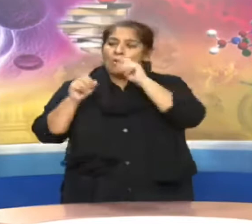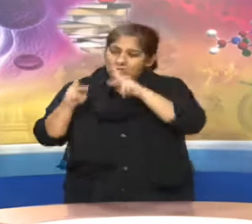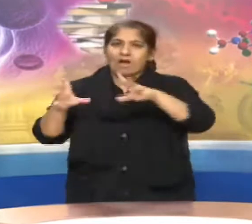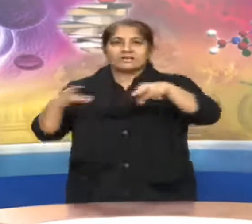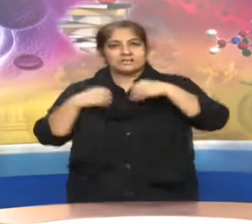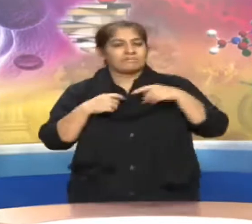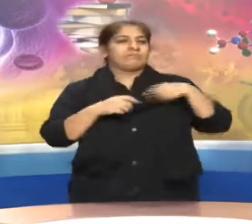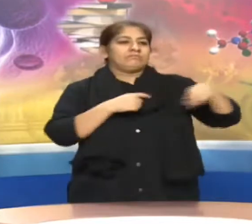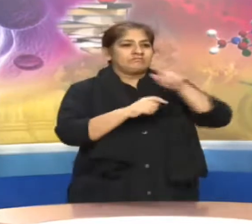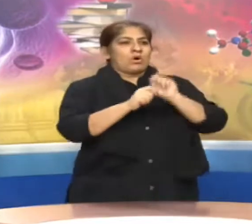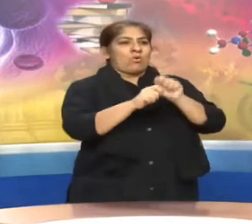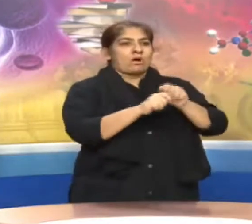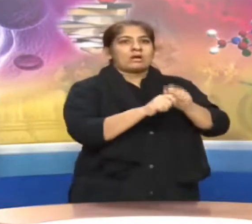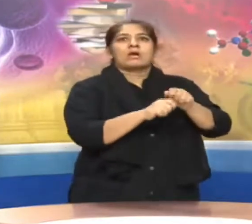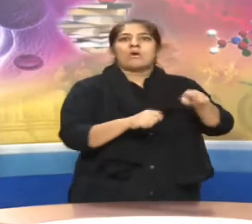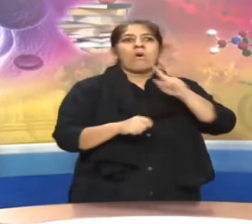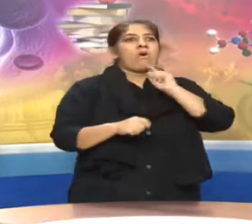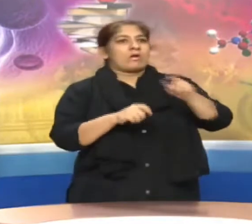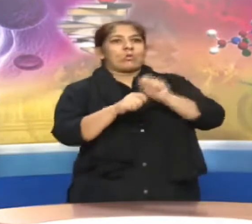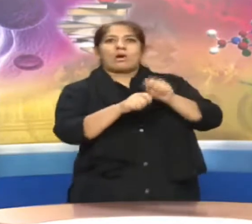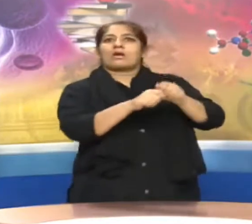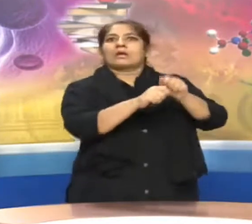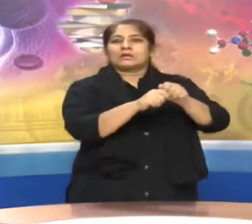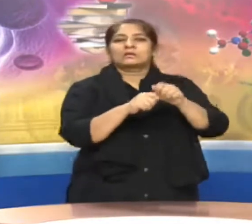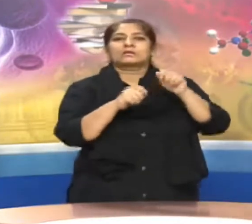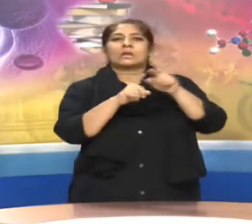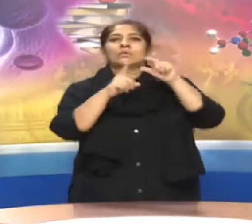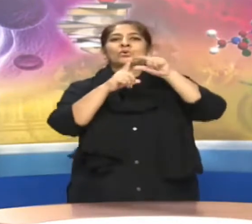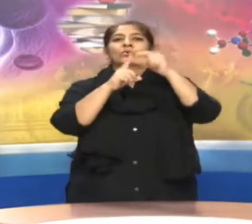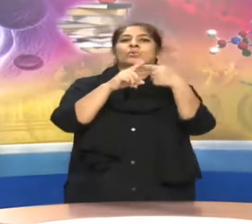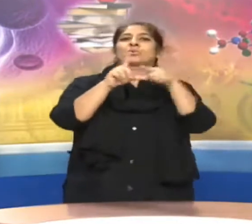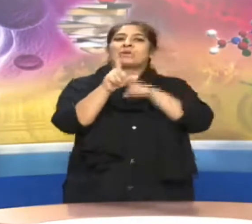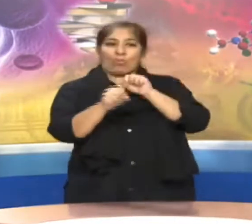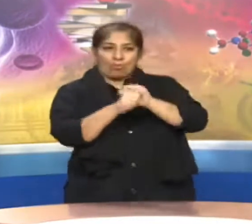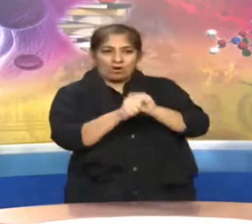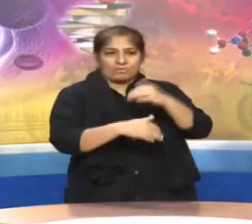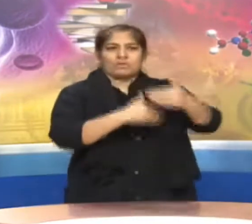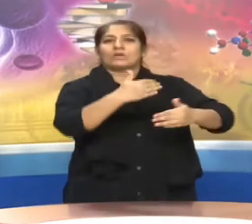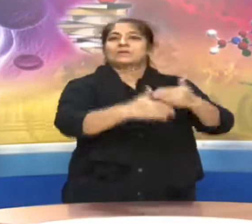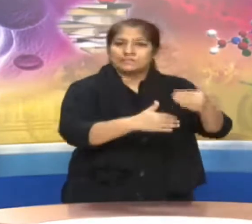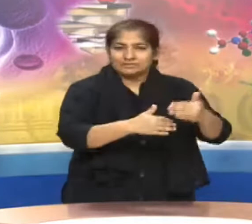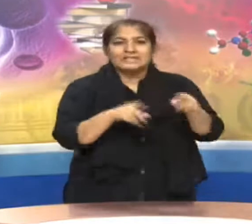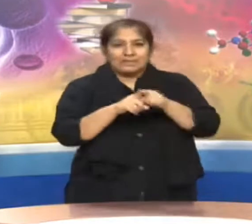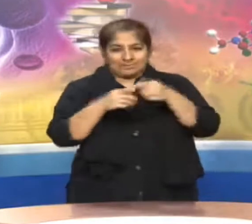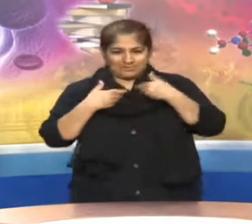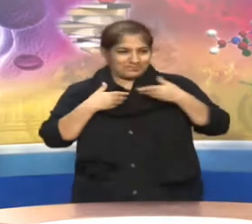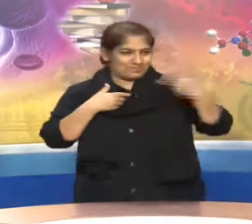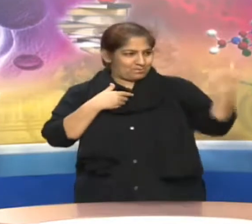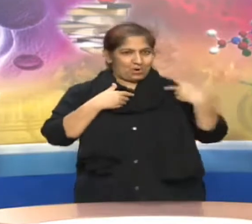Like in any organization, a senior person or manager give orders to their subordinate to do some work.